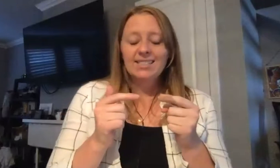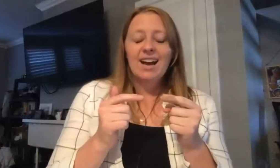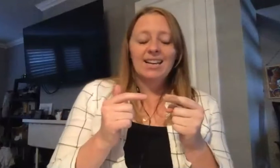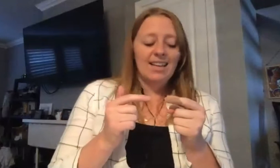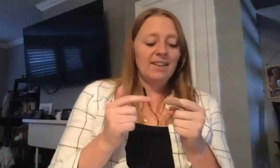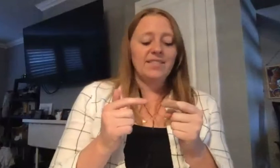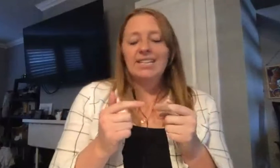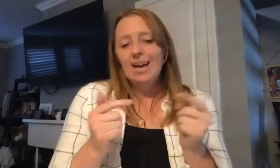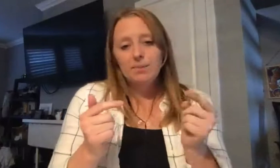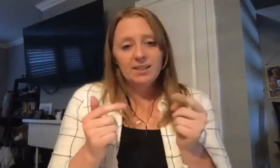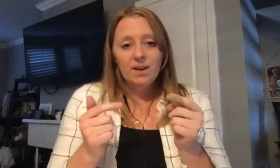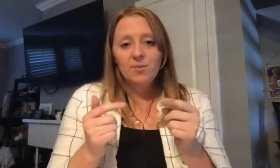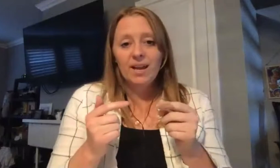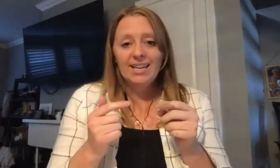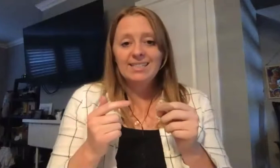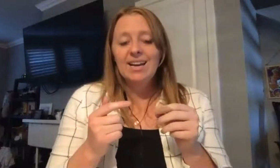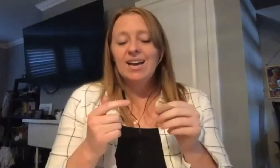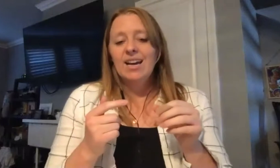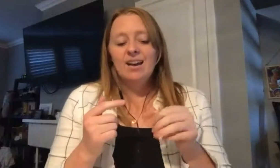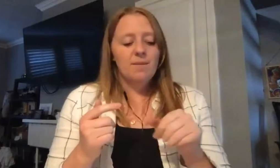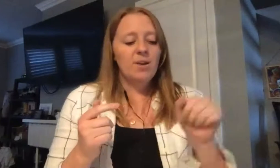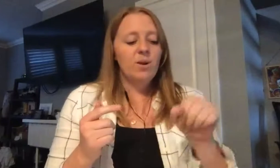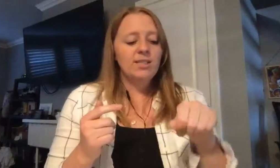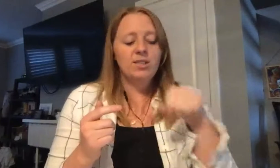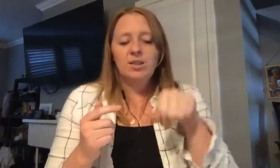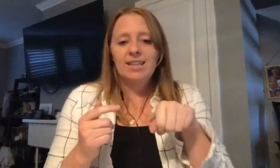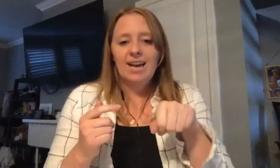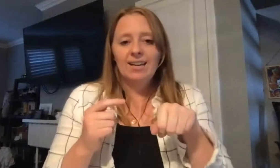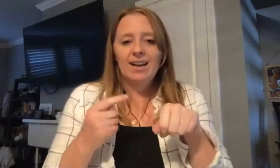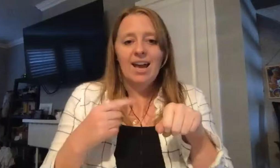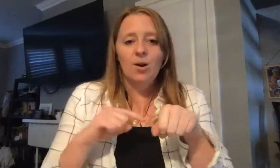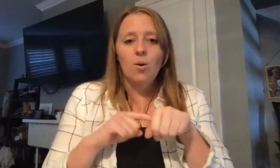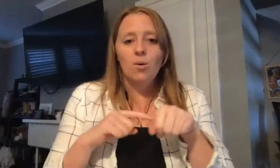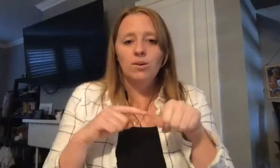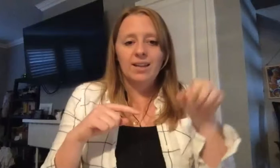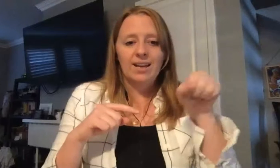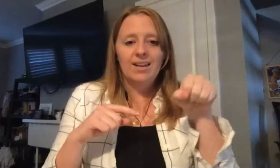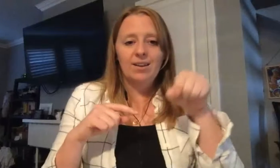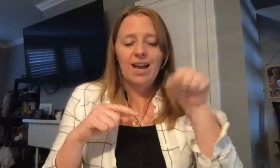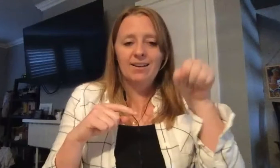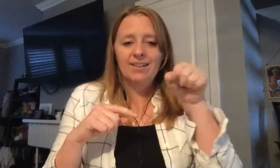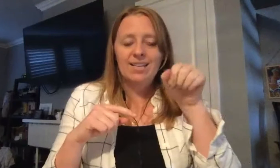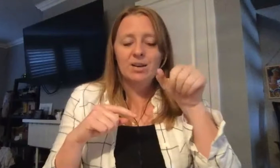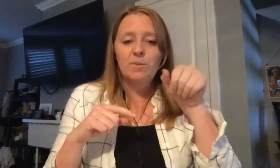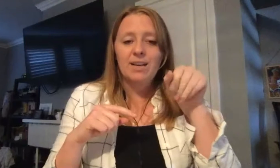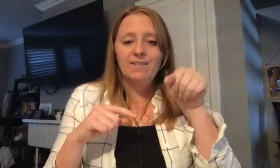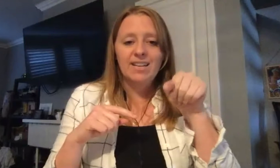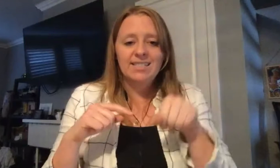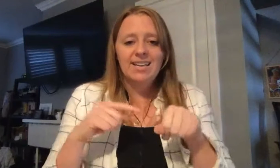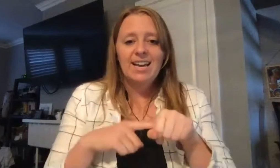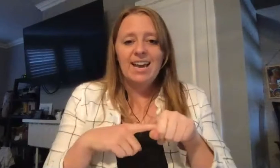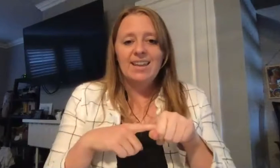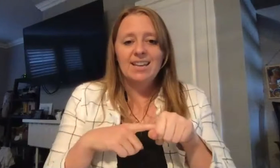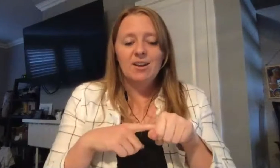a sign that I've seen adapted in many ways. I had one student that kind of had a whole, like he had his hand would be in a